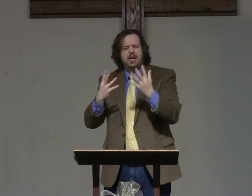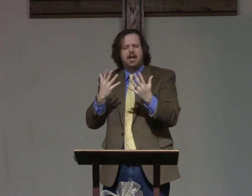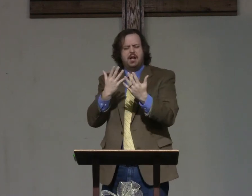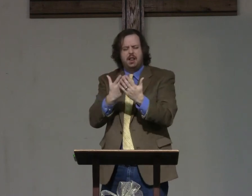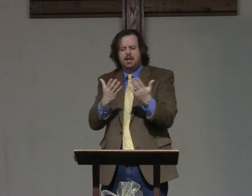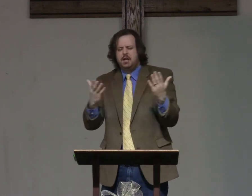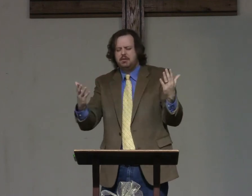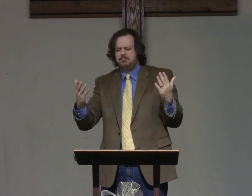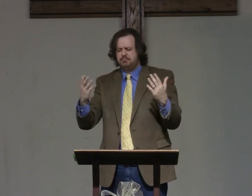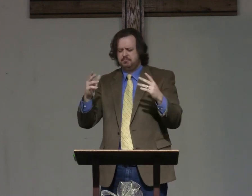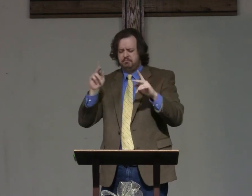tiredness,